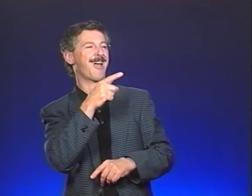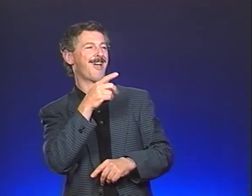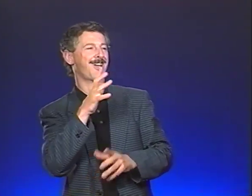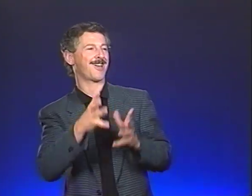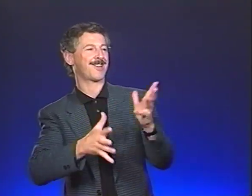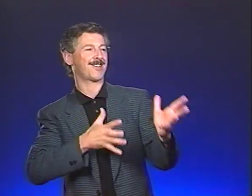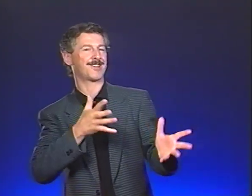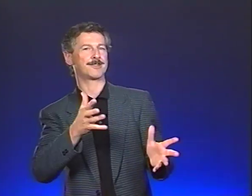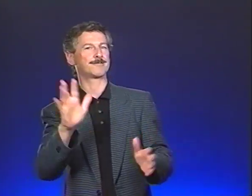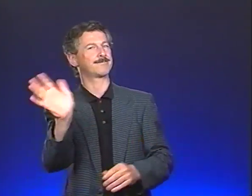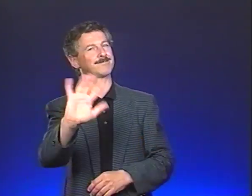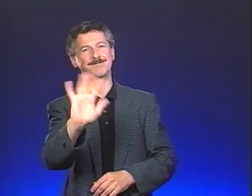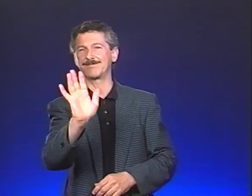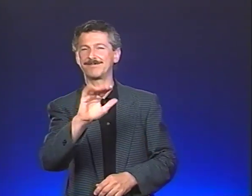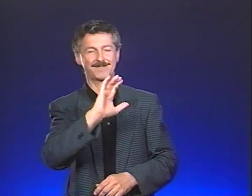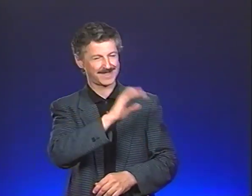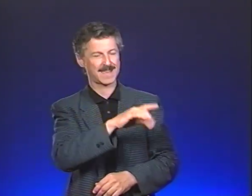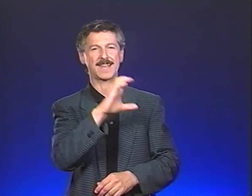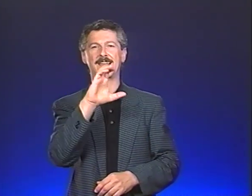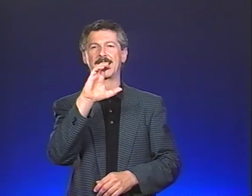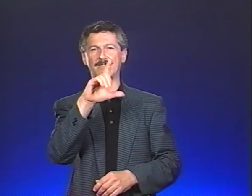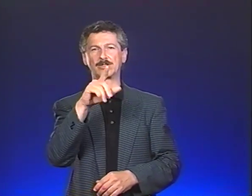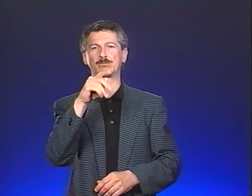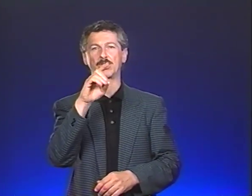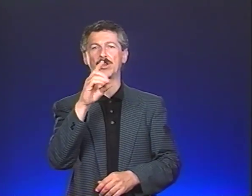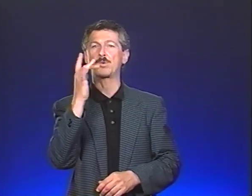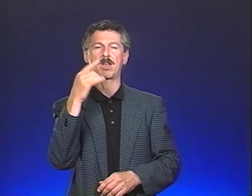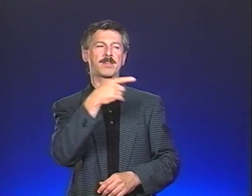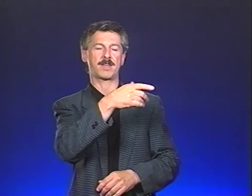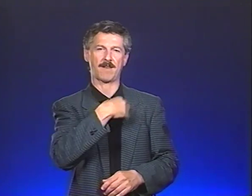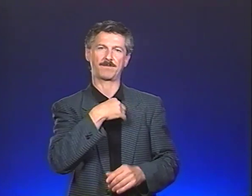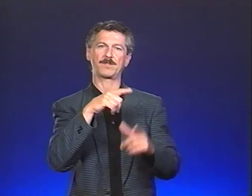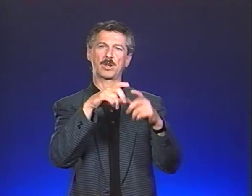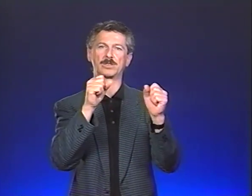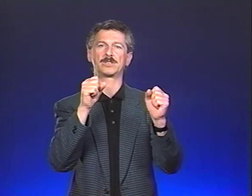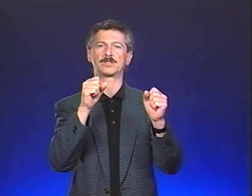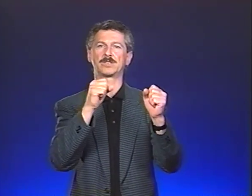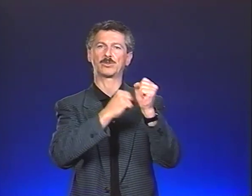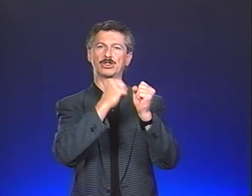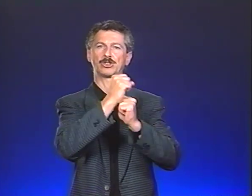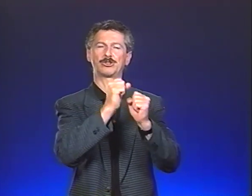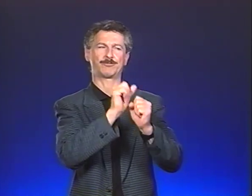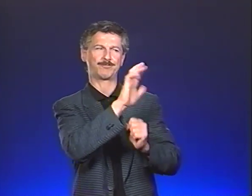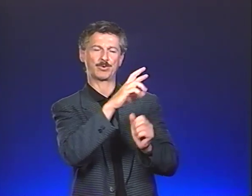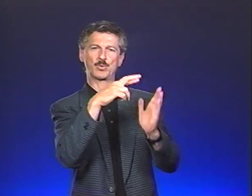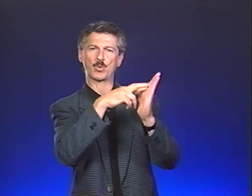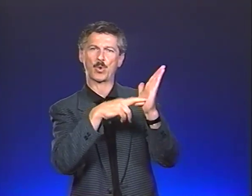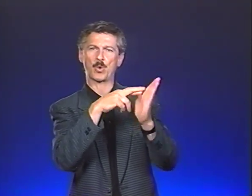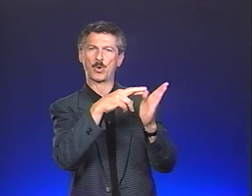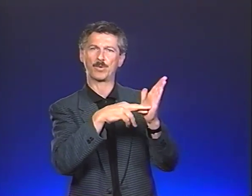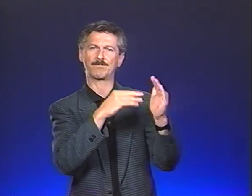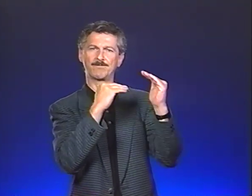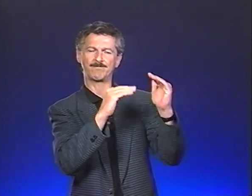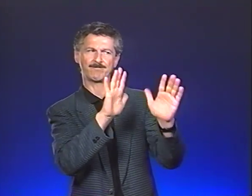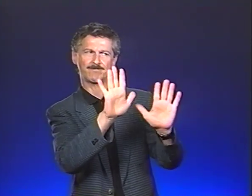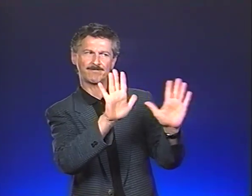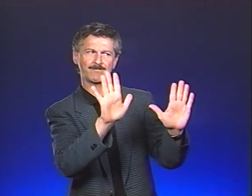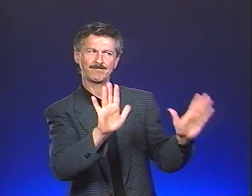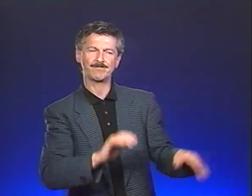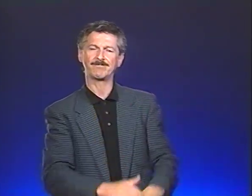productive. Some people thought that these signs were merely gestures, but classifier predicates have specific rule-governed structure and function in American